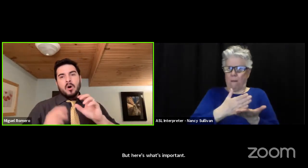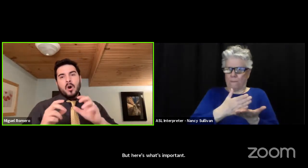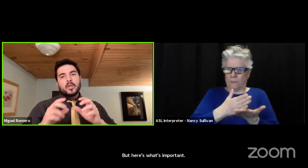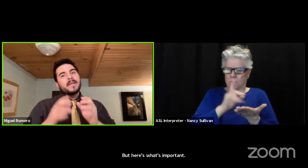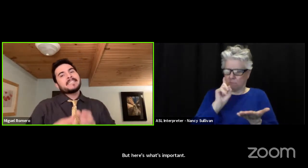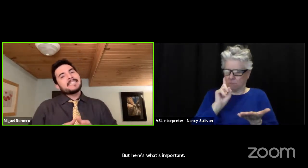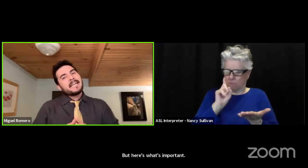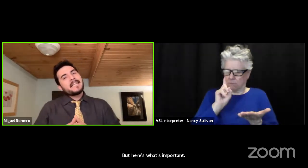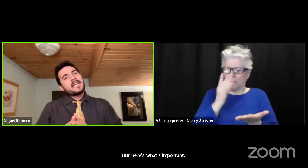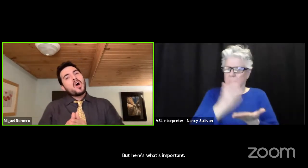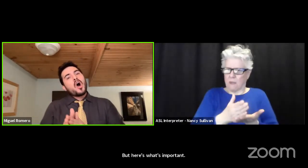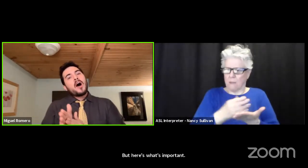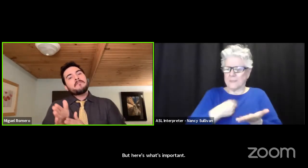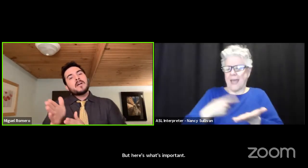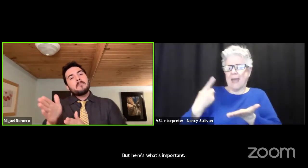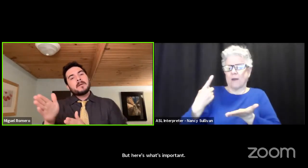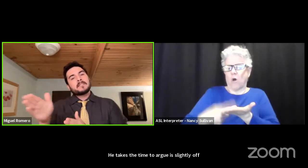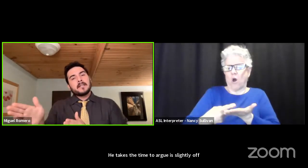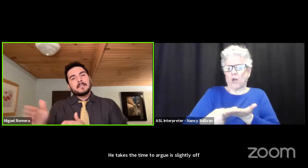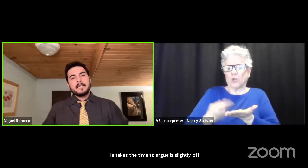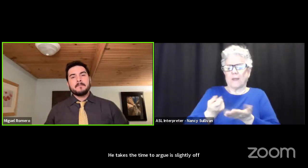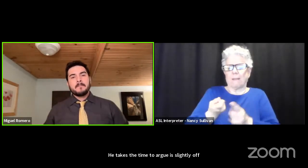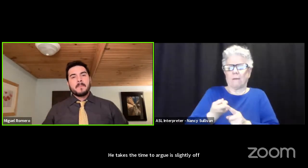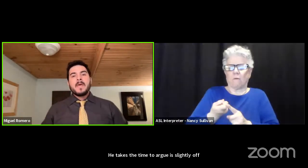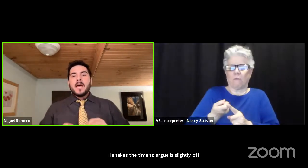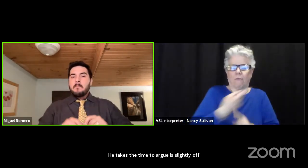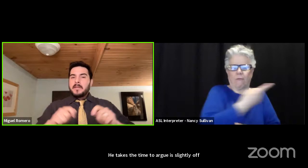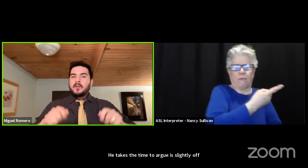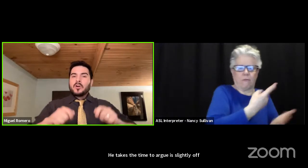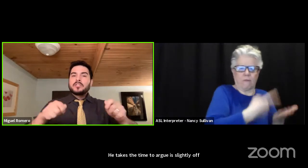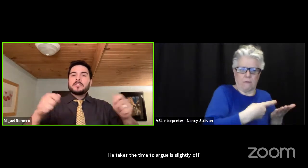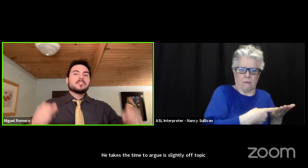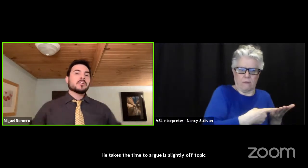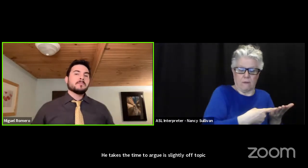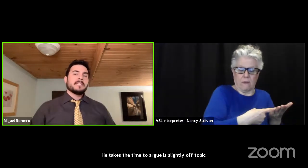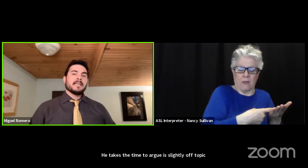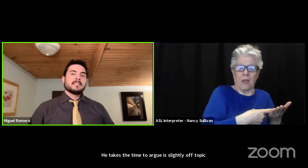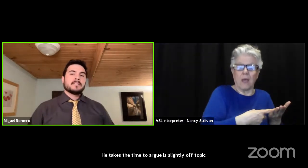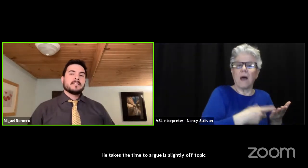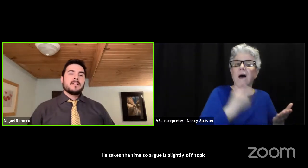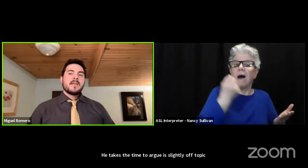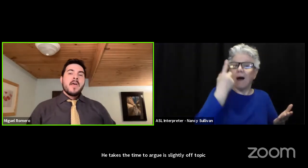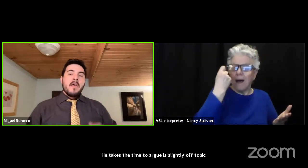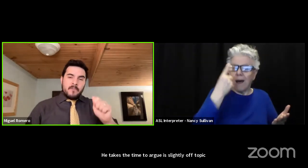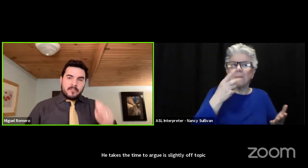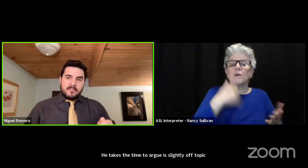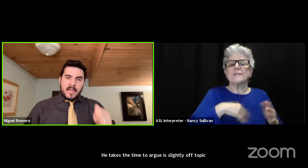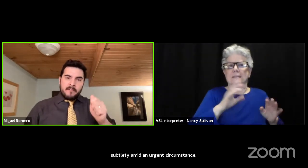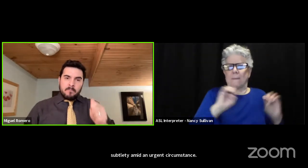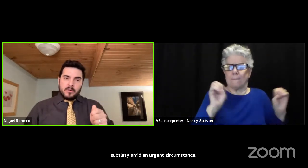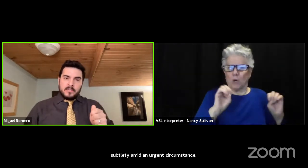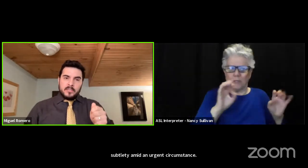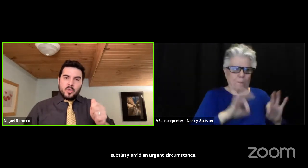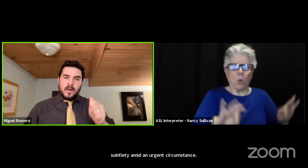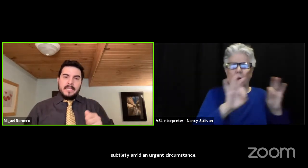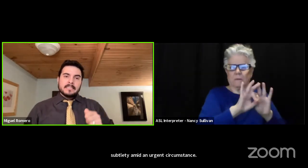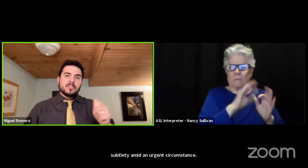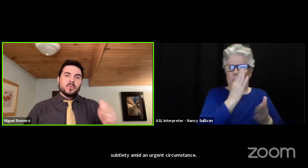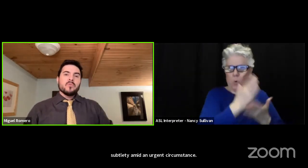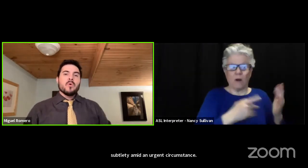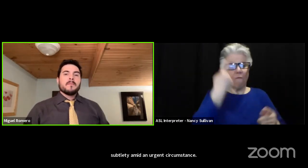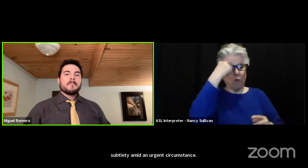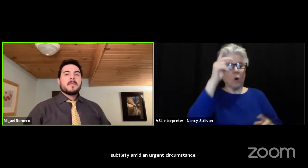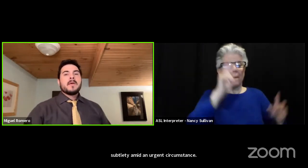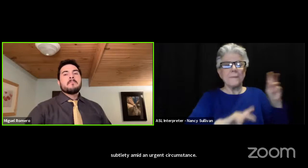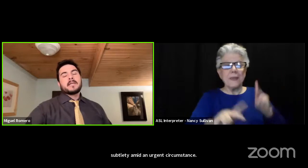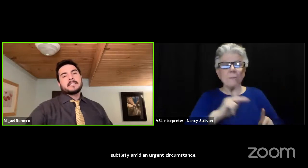the time to argue a slightly off-topic subtlety amid an urgent circumstance for the sake of persons who are easy